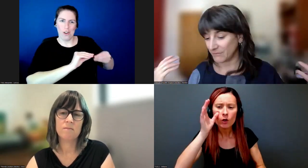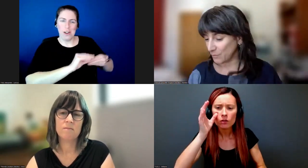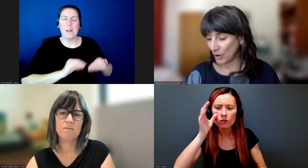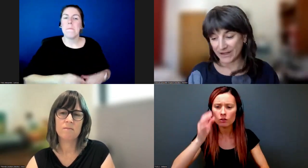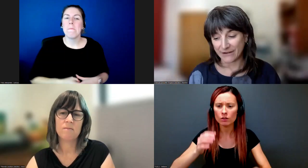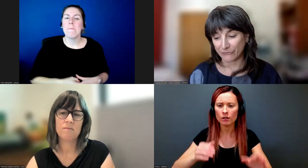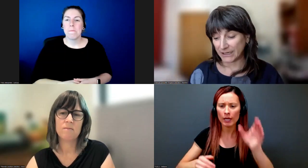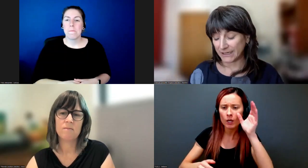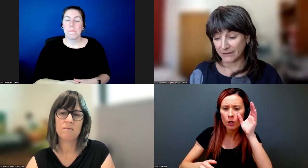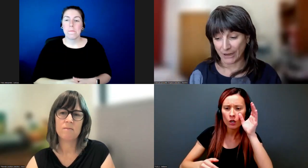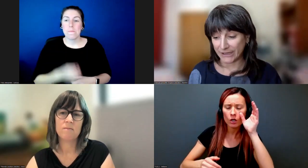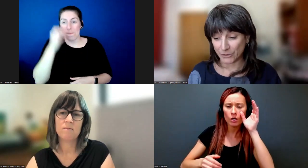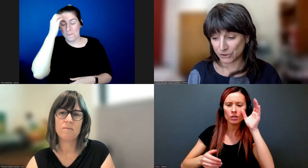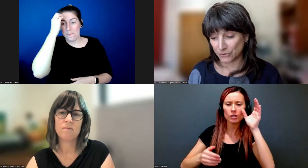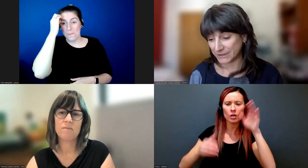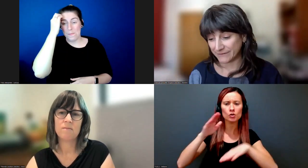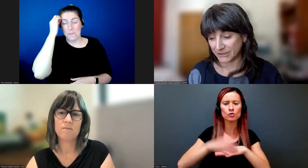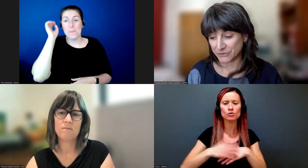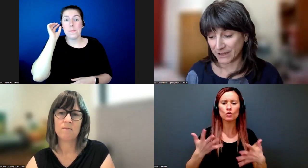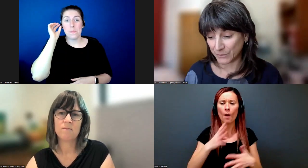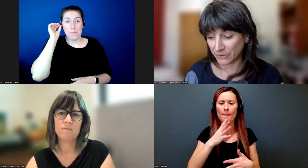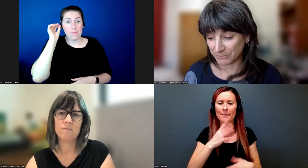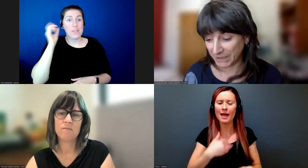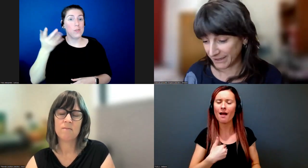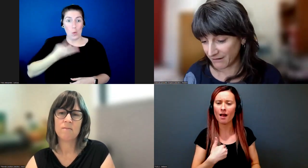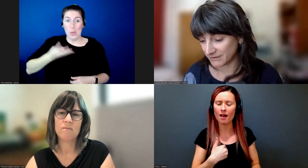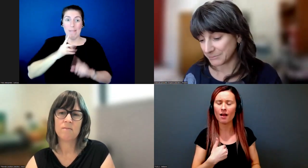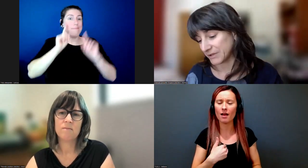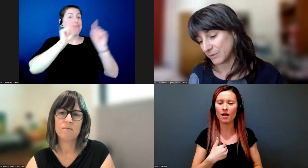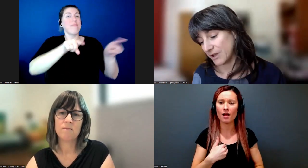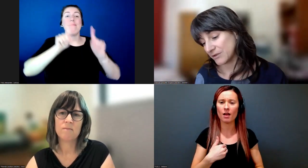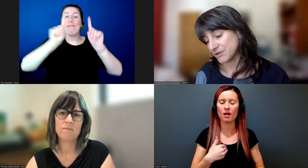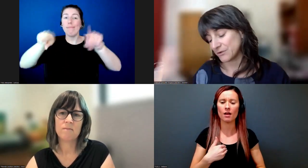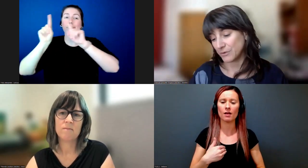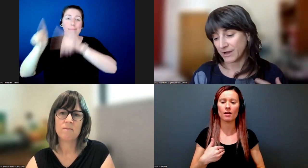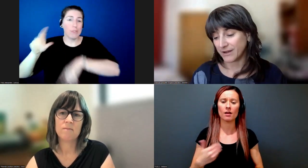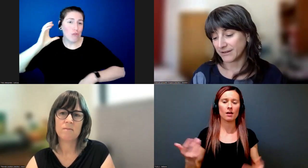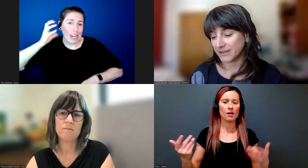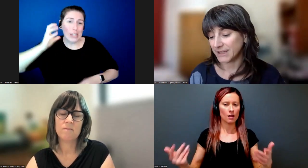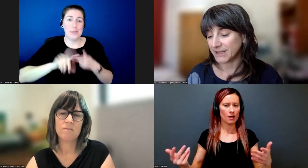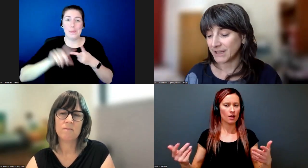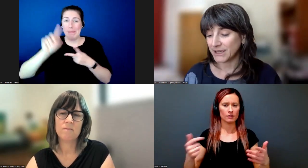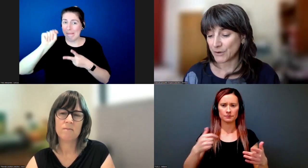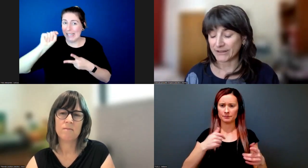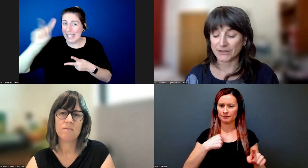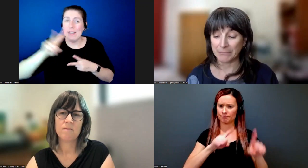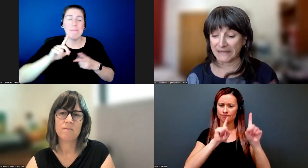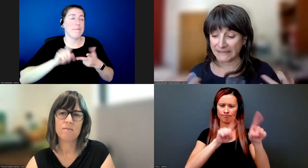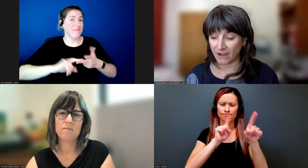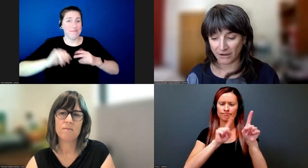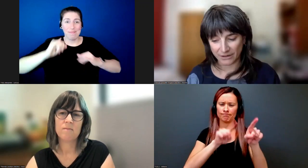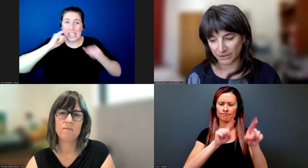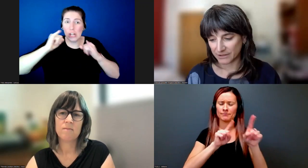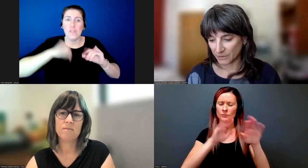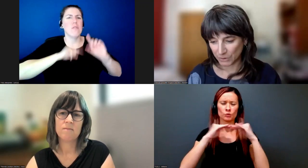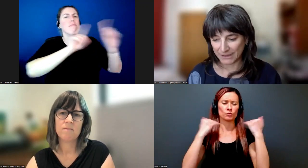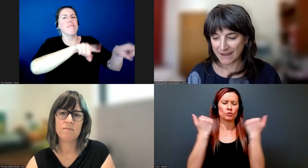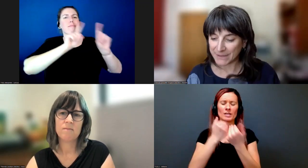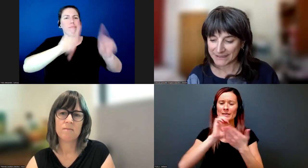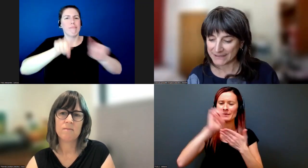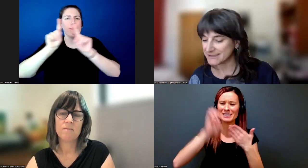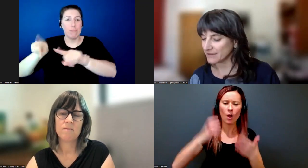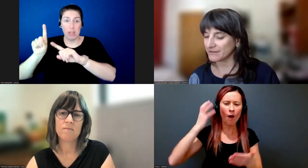we were in every radio show, TV show that we could be on, but we also tried to meet our